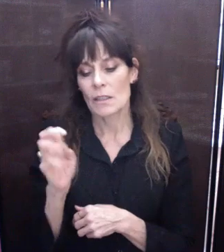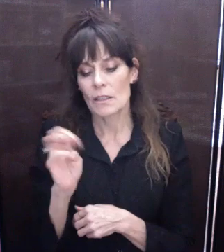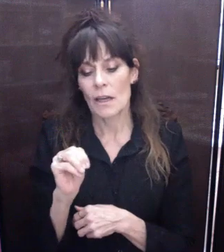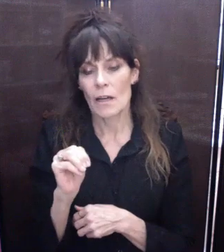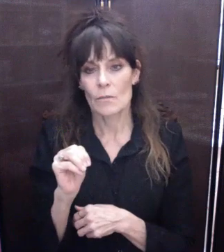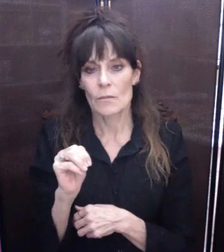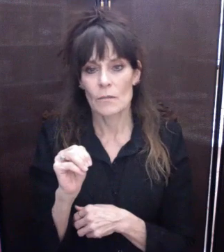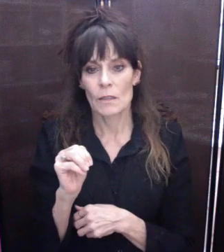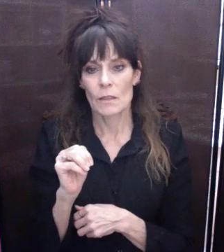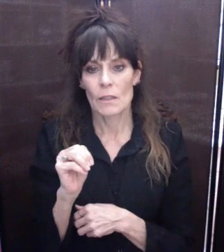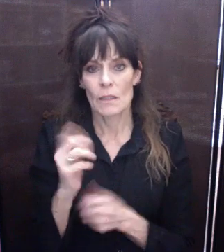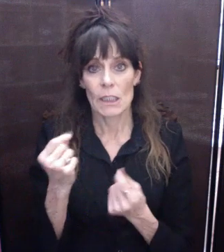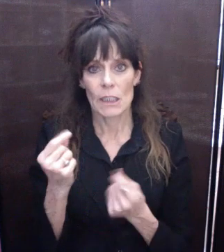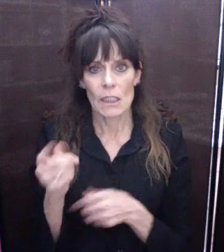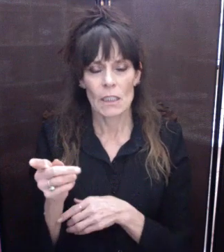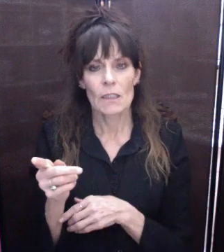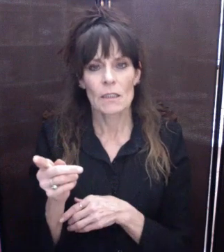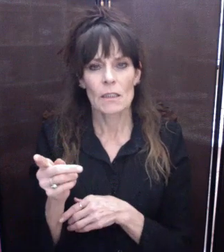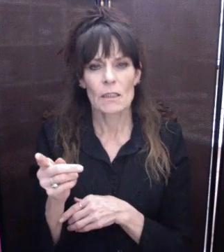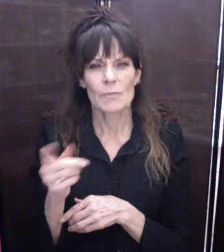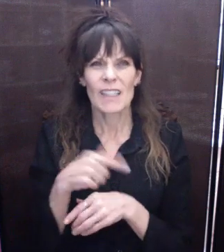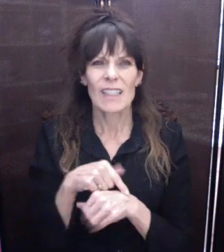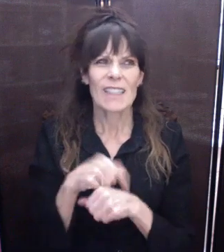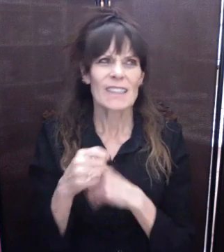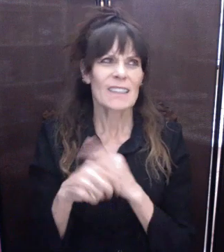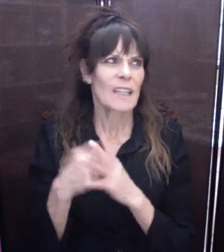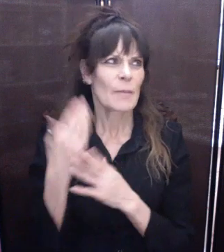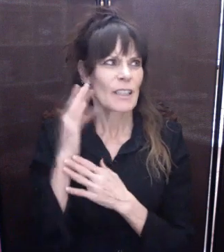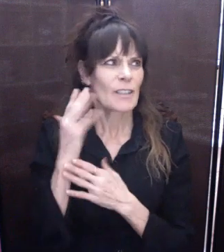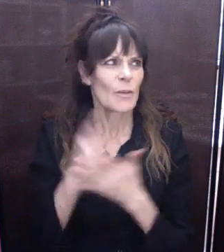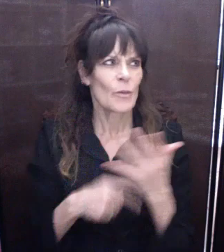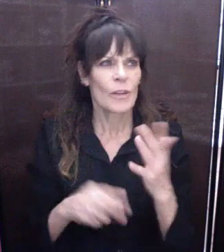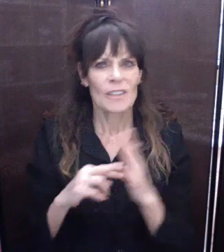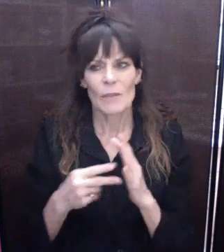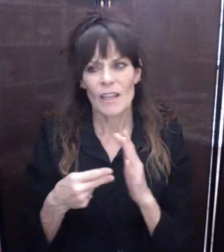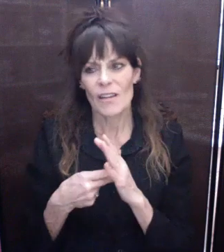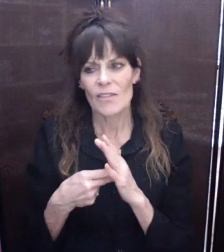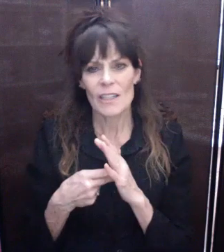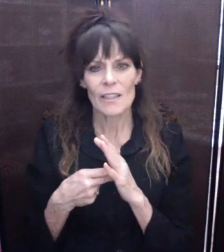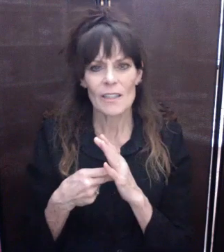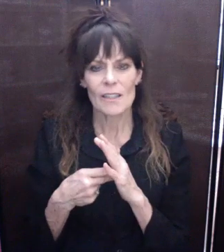that, at the time I didn't know what to make of it. And I